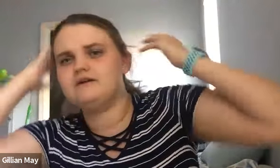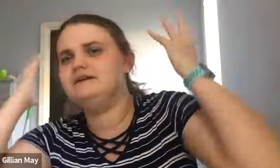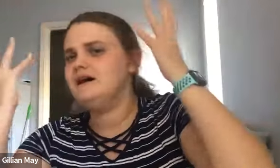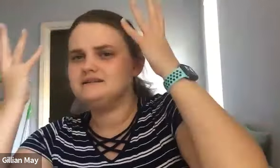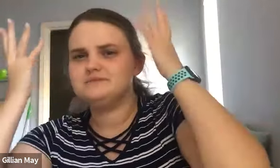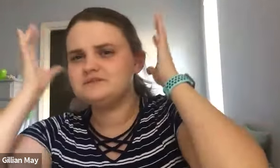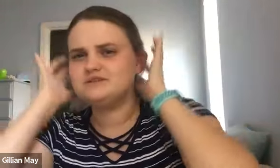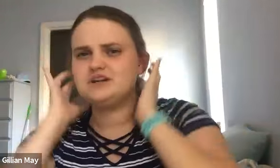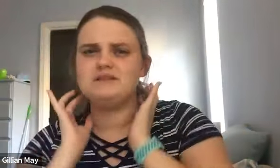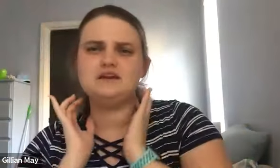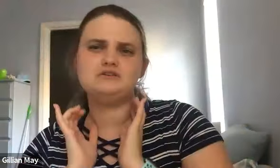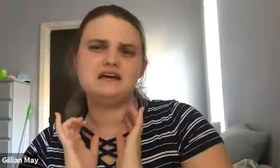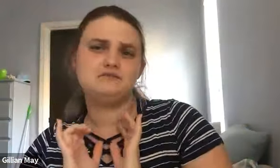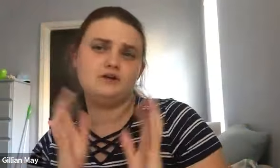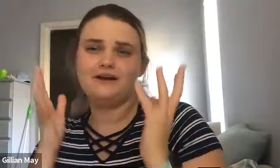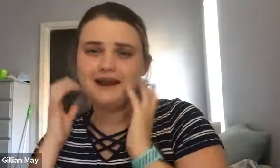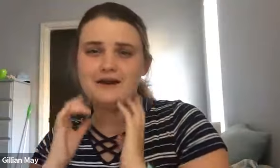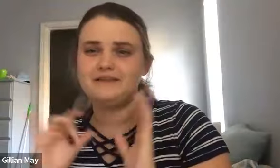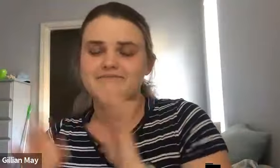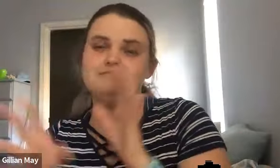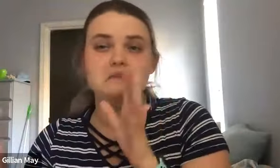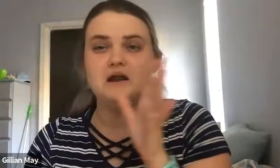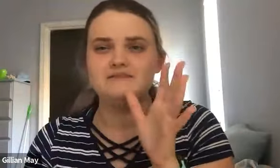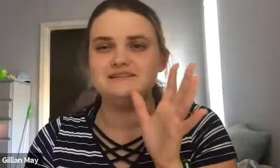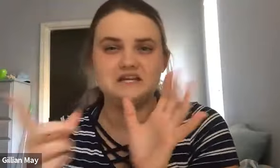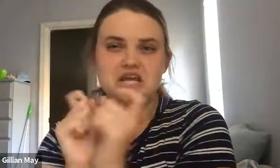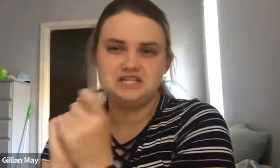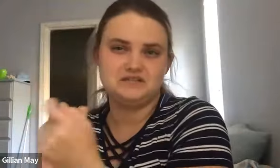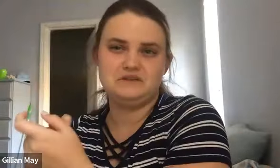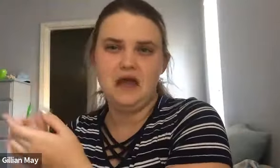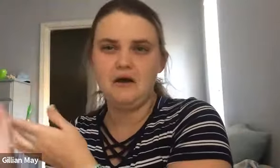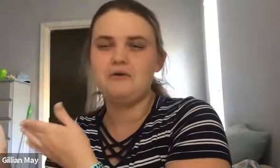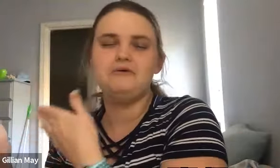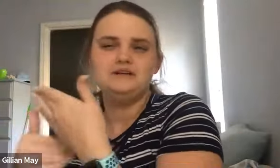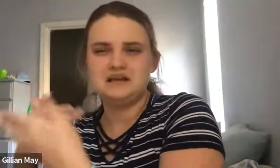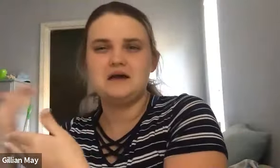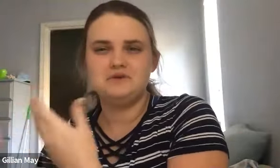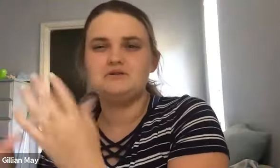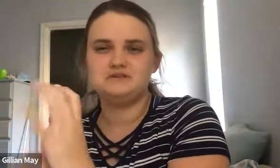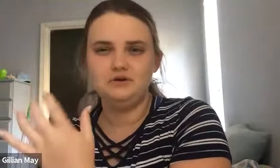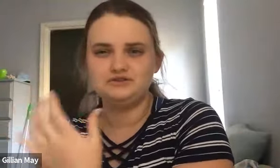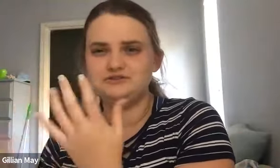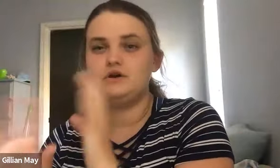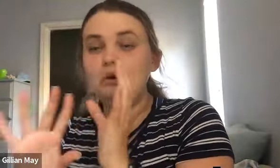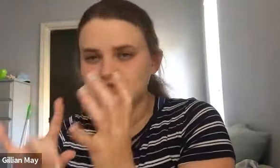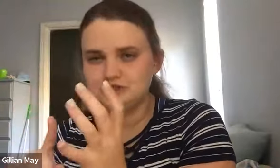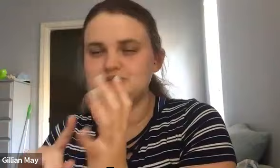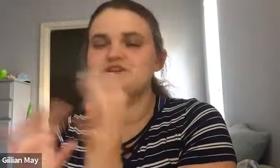And sometimes I always try to be like girls have longer hair. Like, I mean, obviously that changes with how time goes and cultures